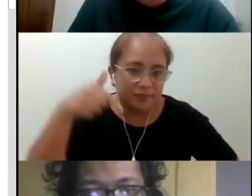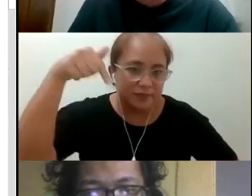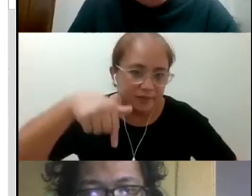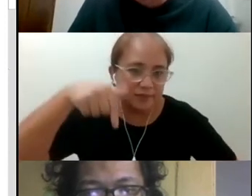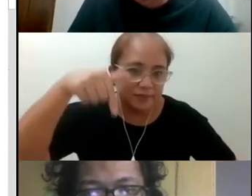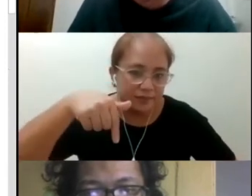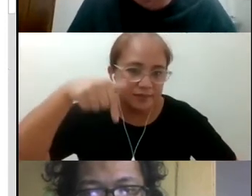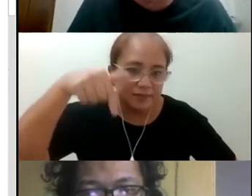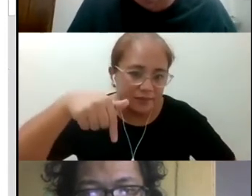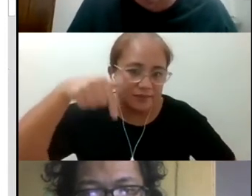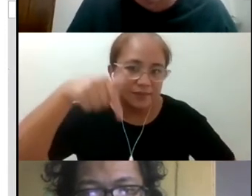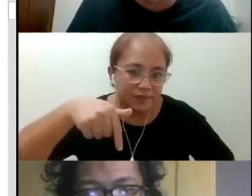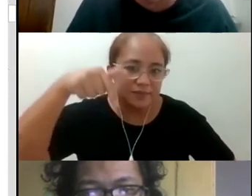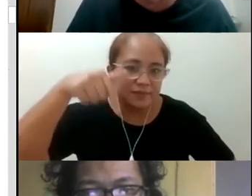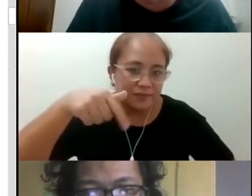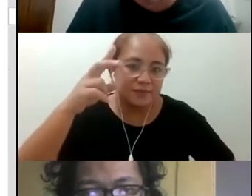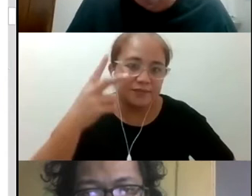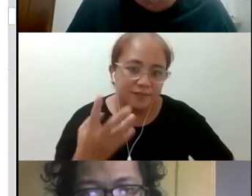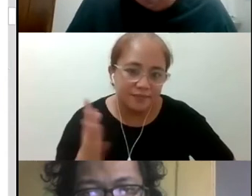Down, down.